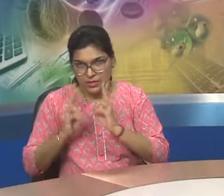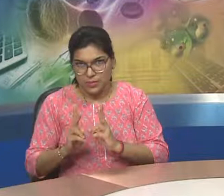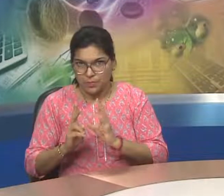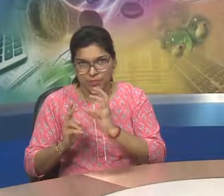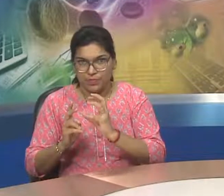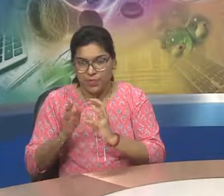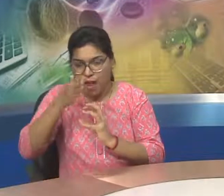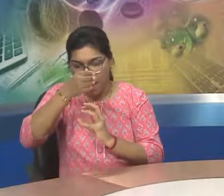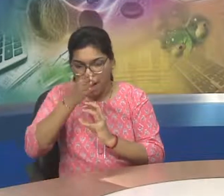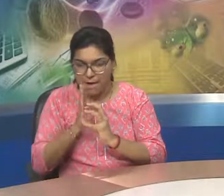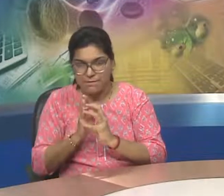24 hours.